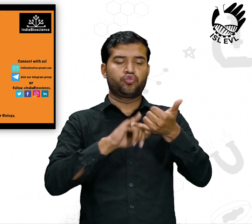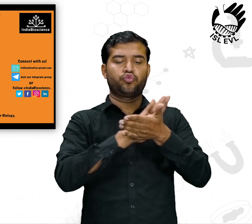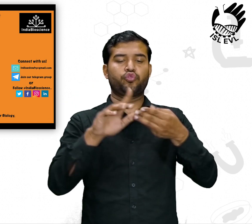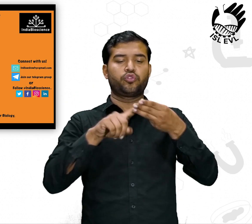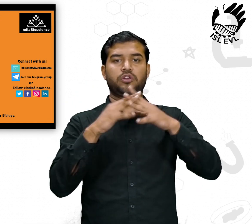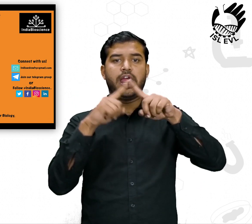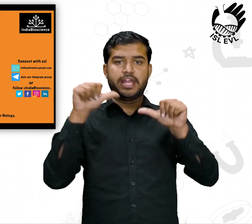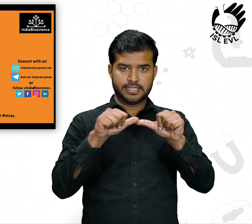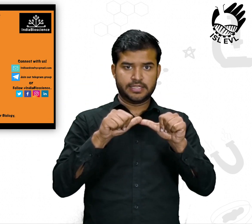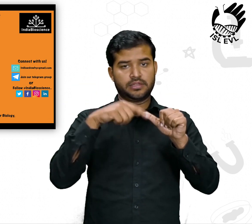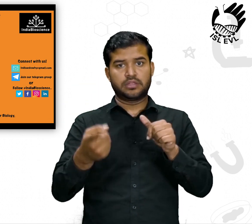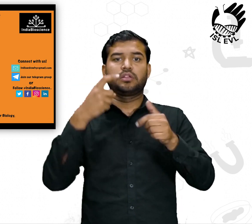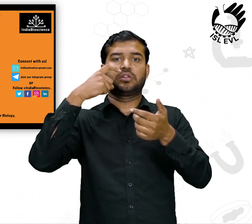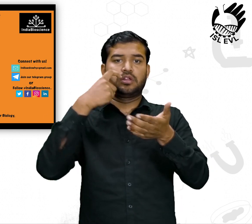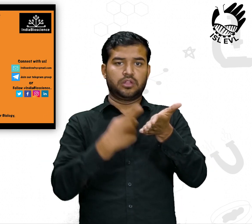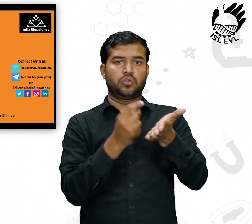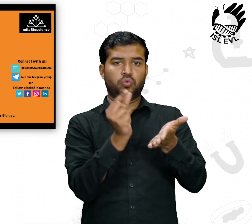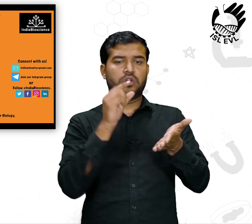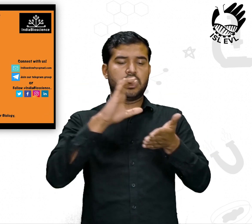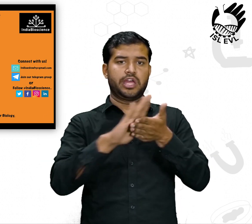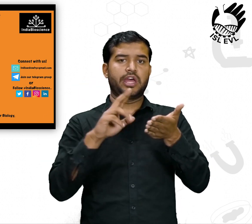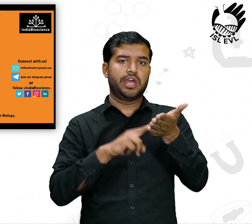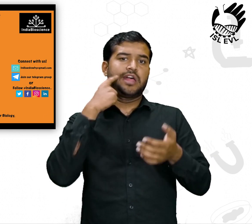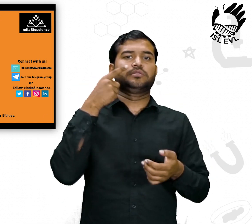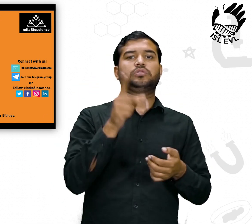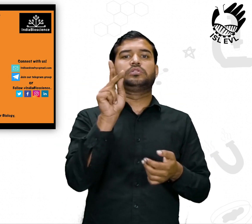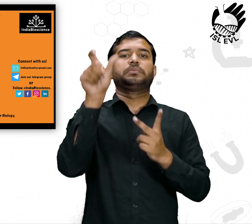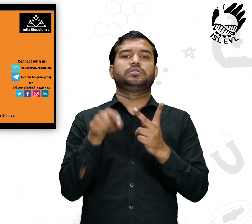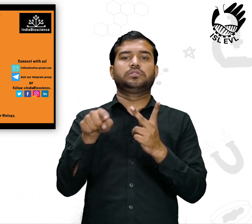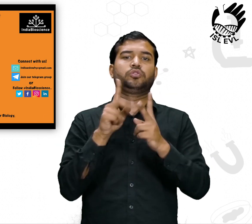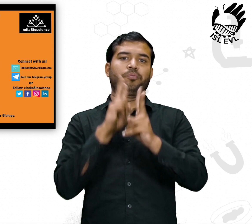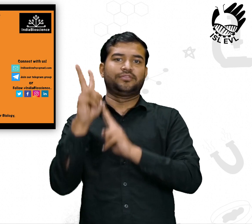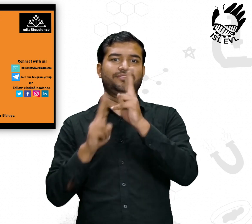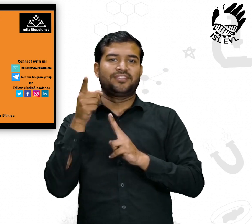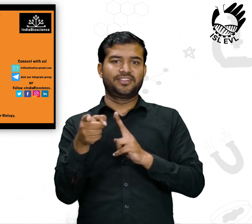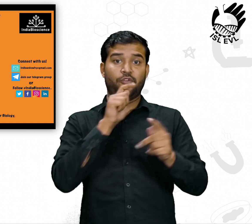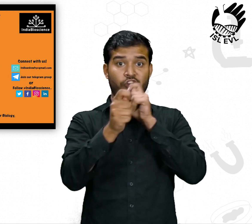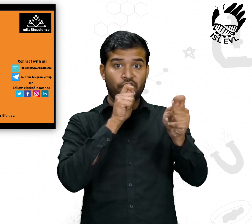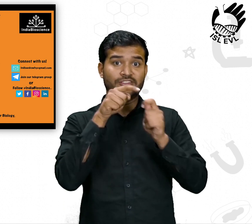and Twitter. Shweta N. Hegde and Ruchi Manglonia are the hosts for the podcast. Ira